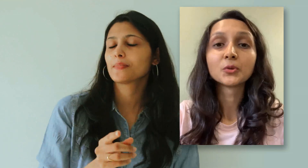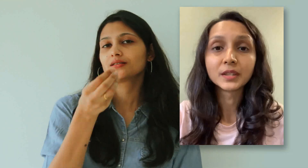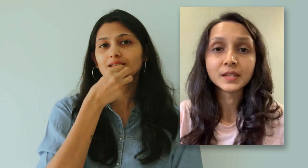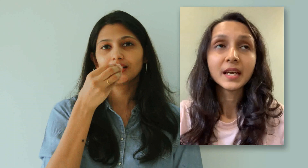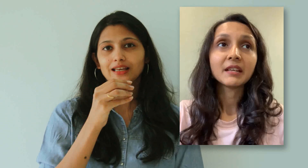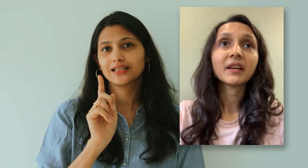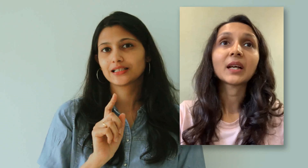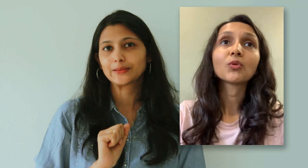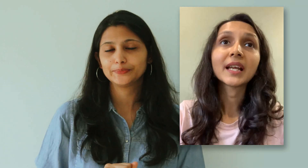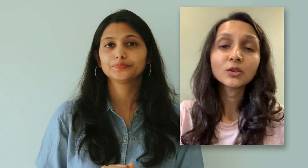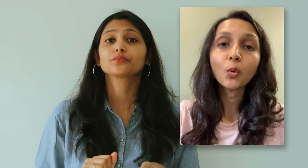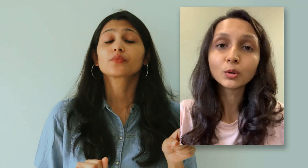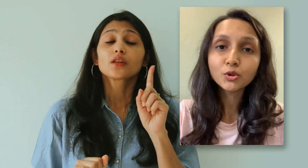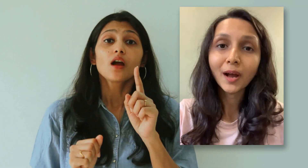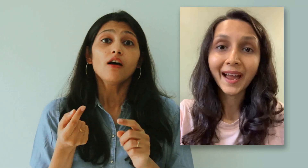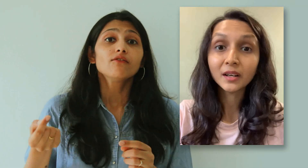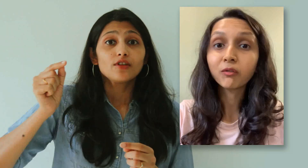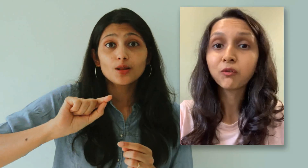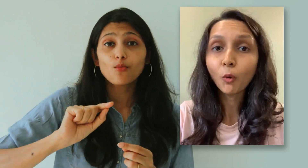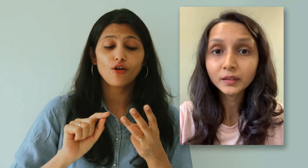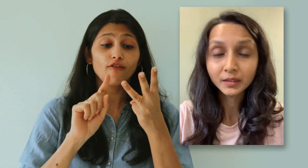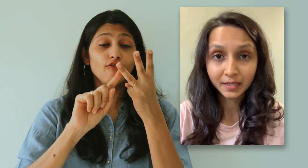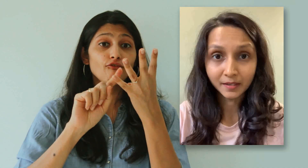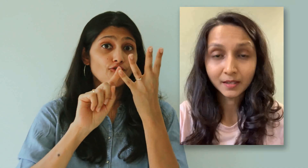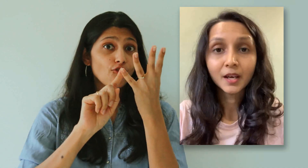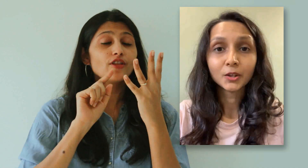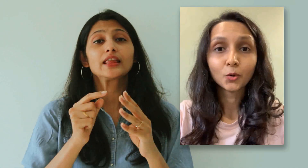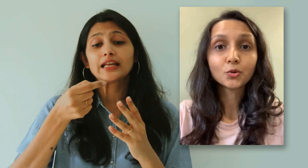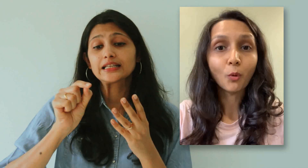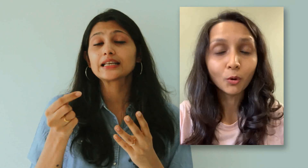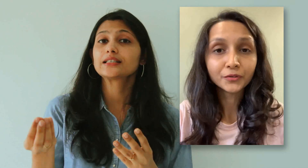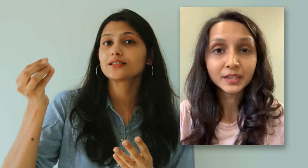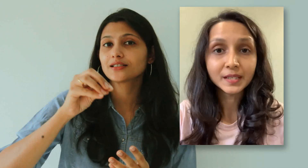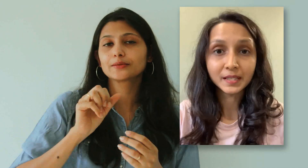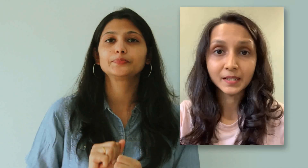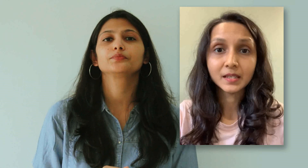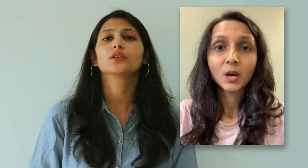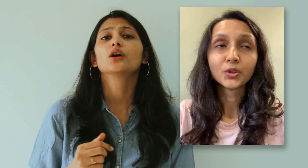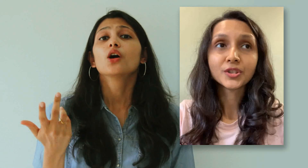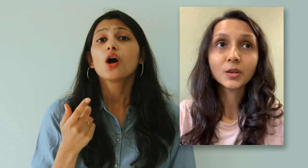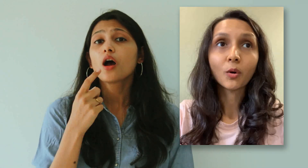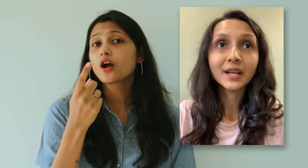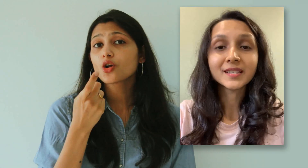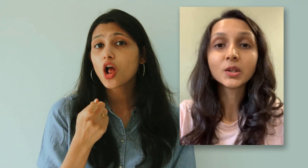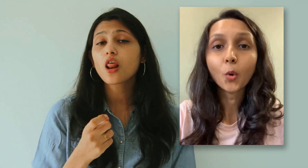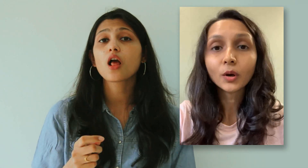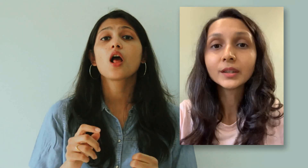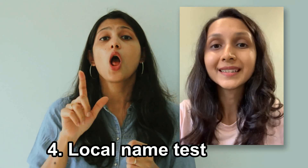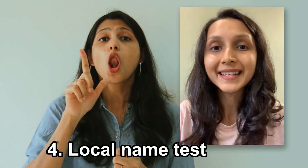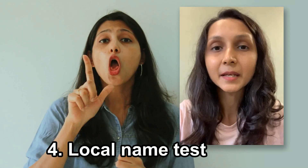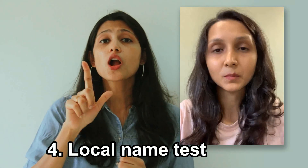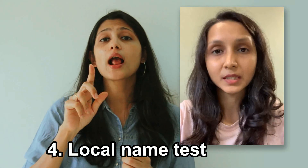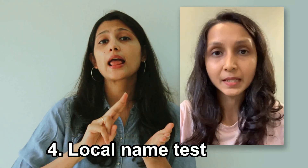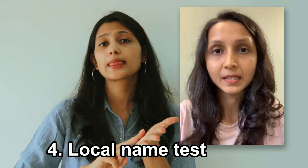we view this. In fact, I would like to also add a fourth test, to all of these tests, which is called as the